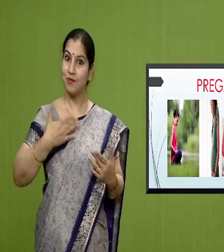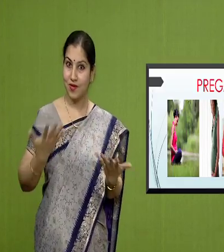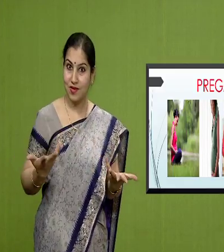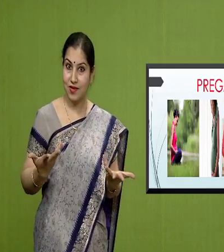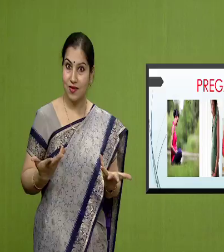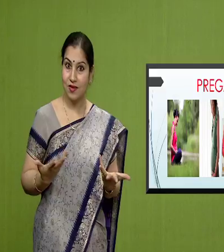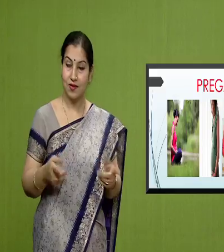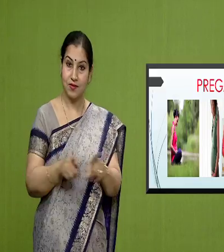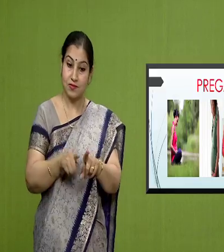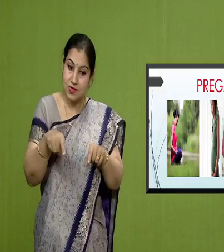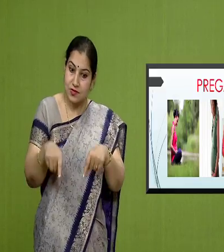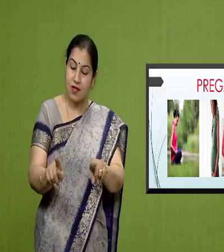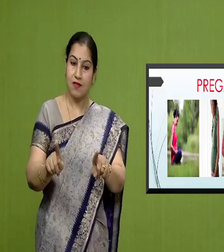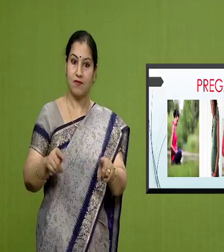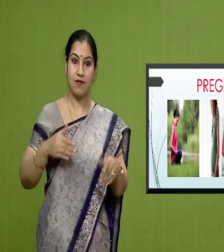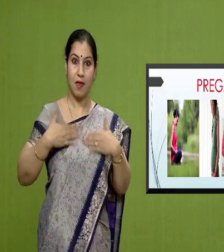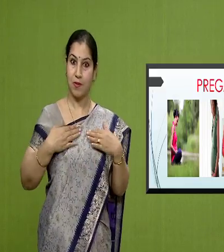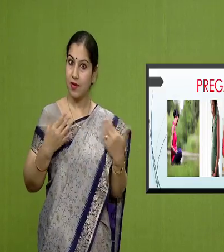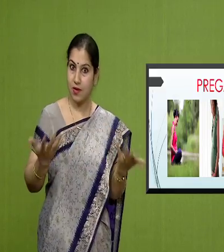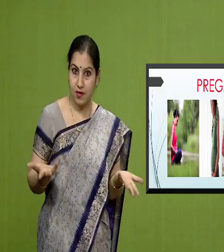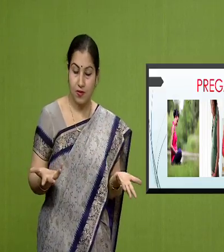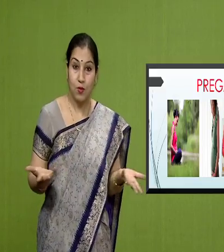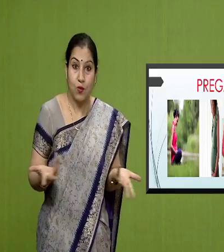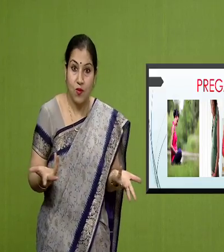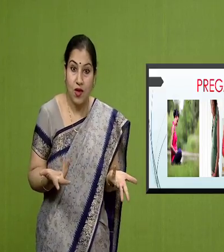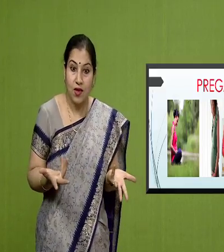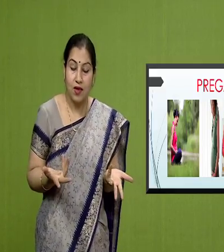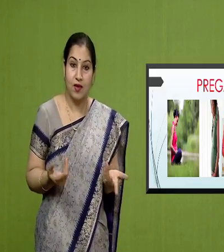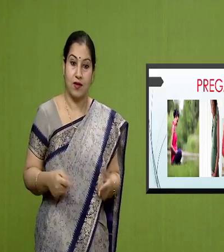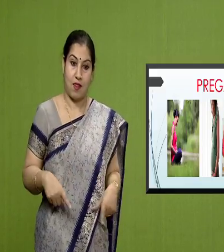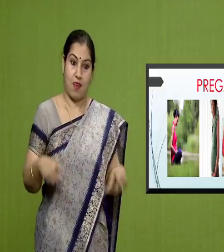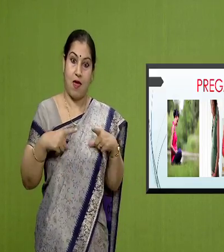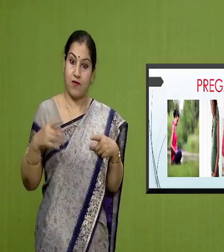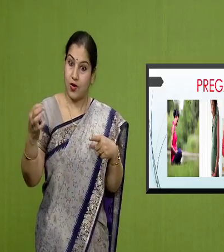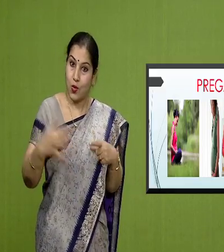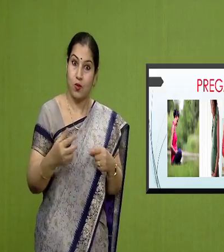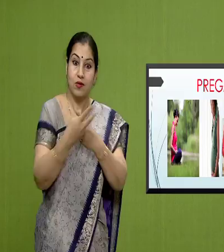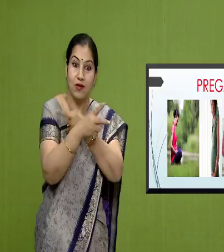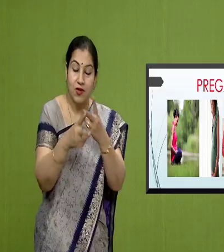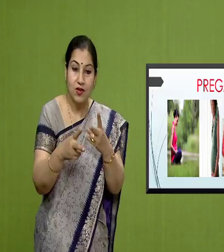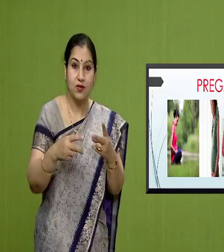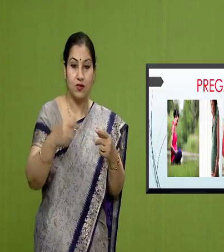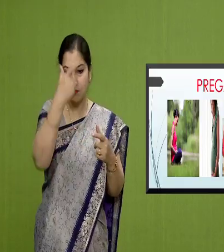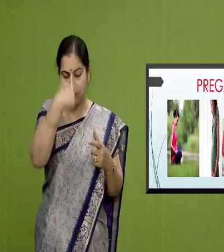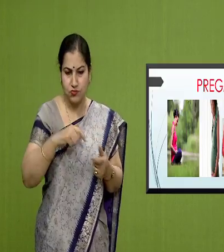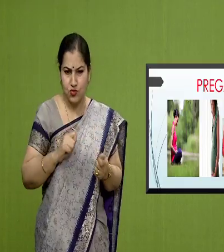the woman herself, because it brings several changes in